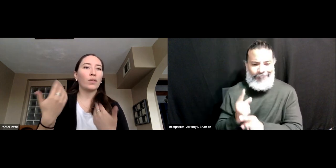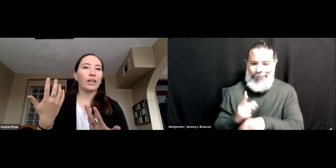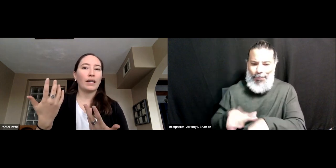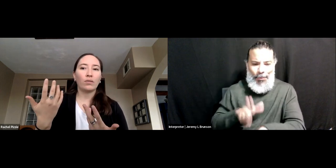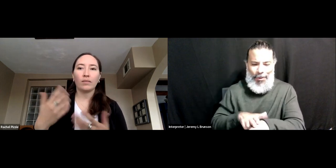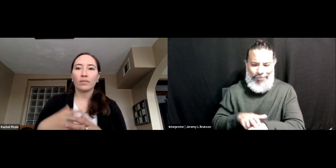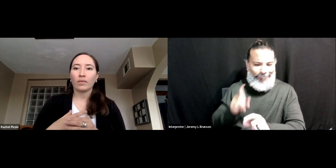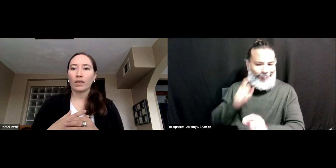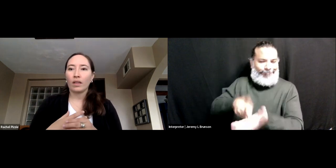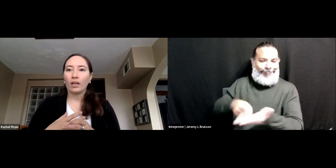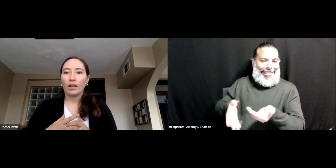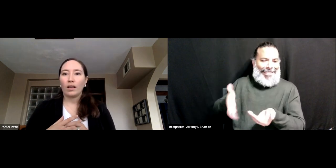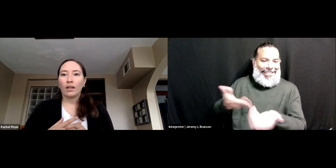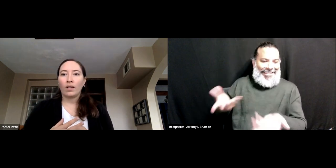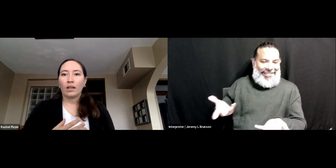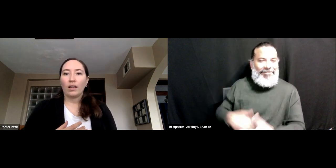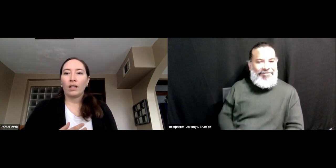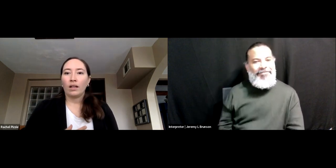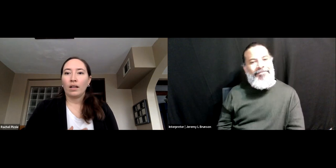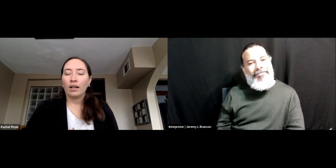that's one of the ways I do